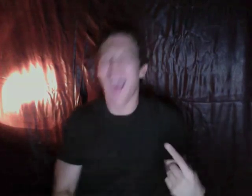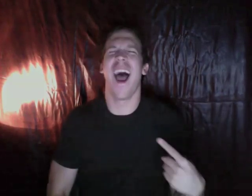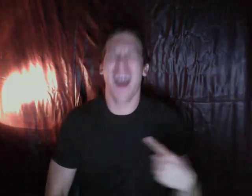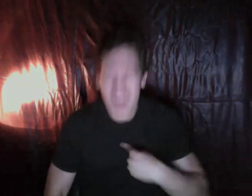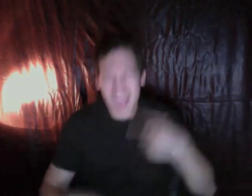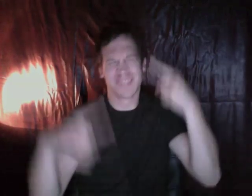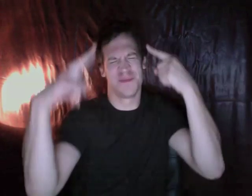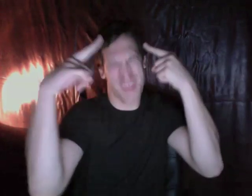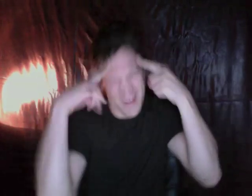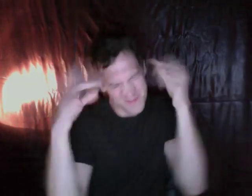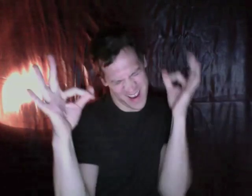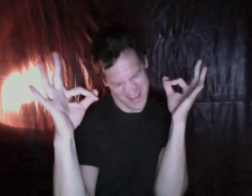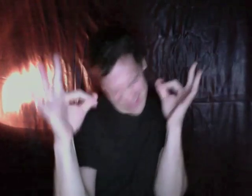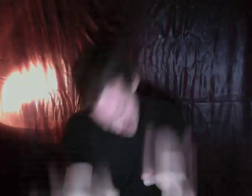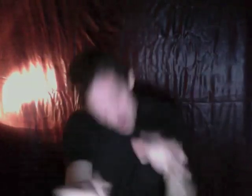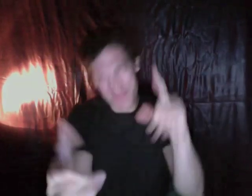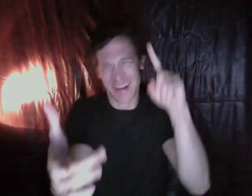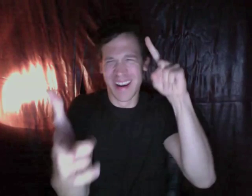I'd like to make myself believe